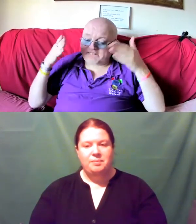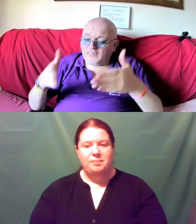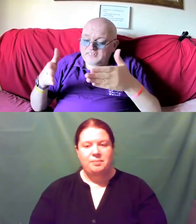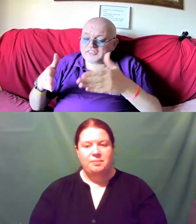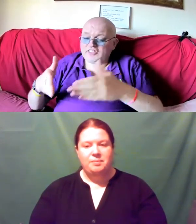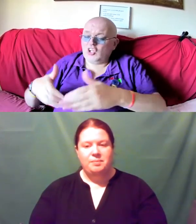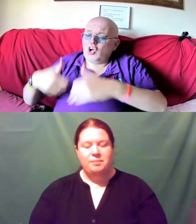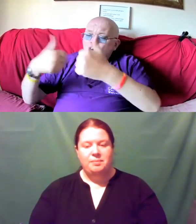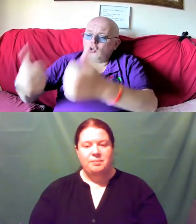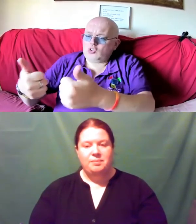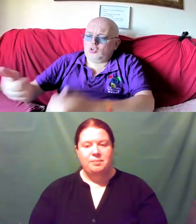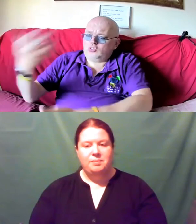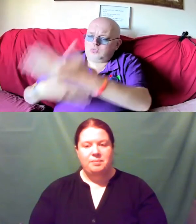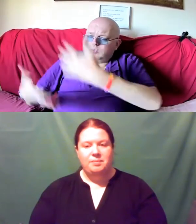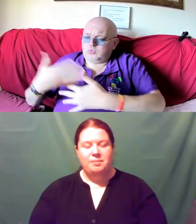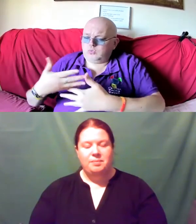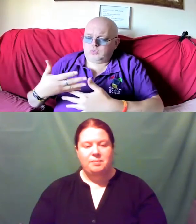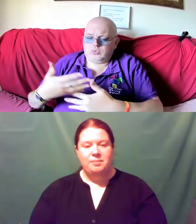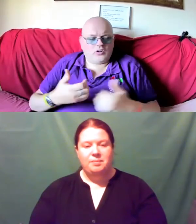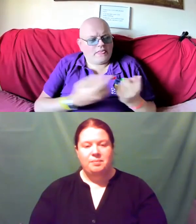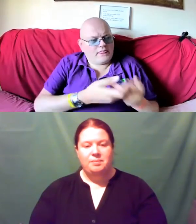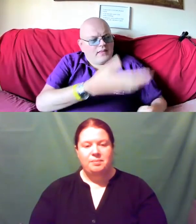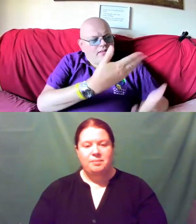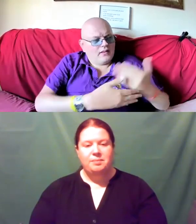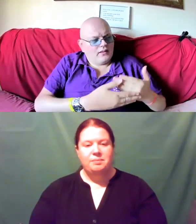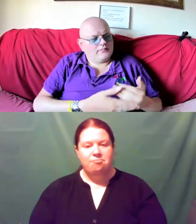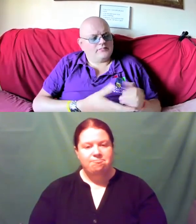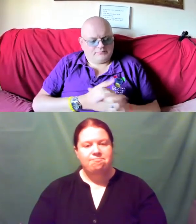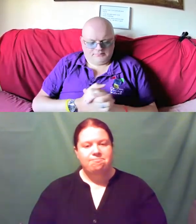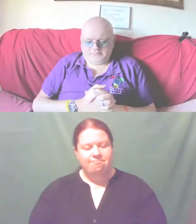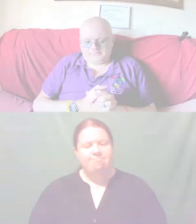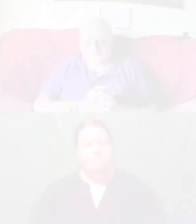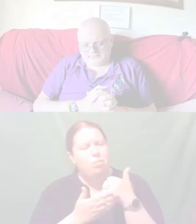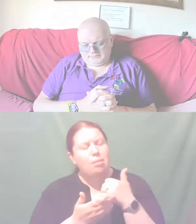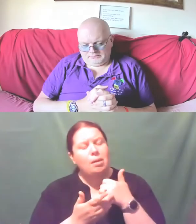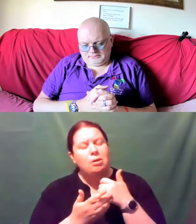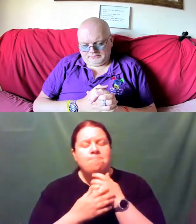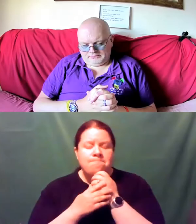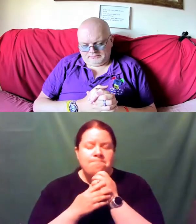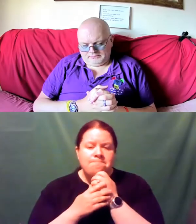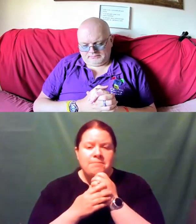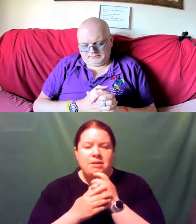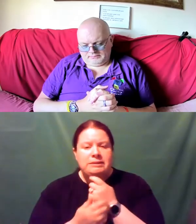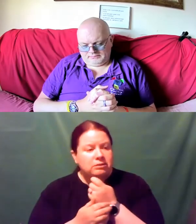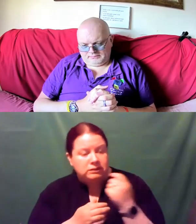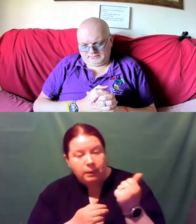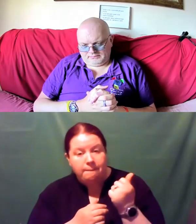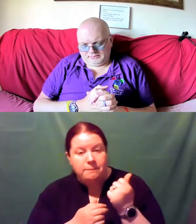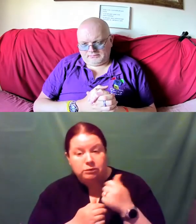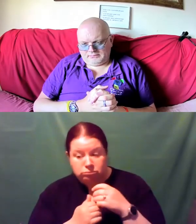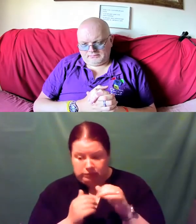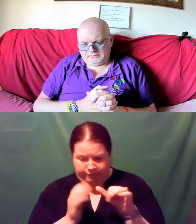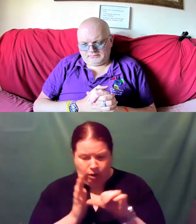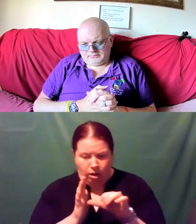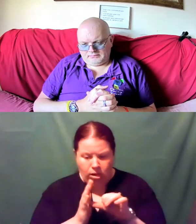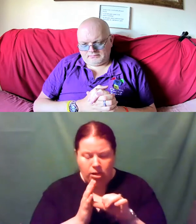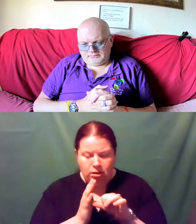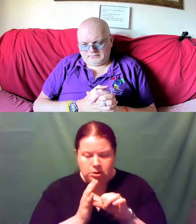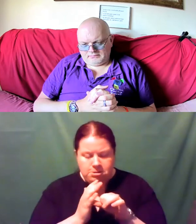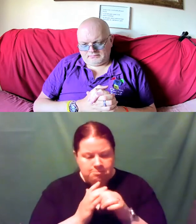more if I do those things that are good for me. Yeah. I guess some people do find it quite difficult to kind of